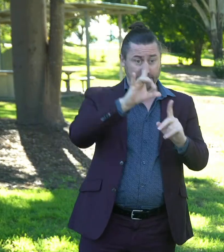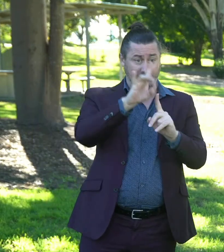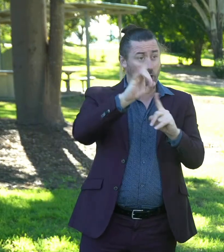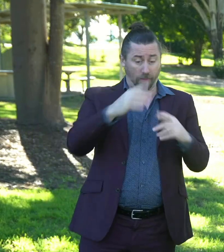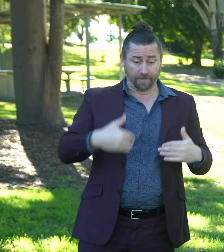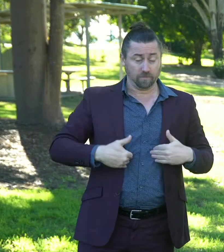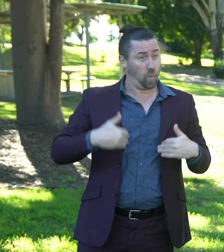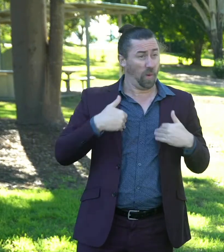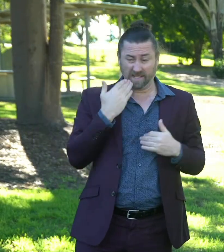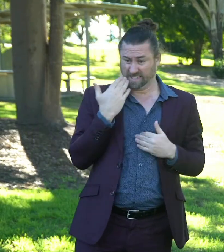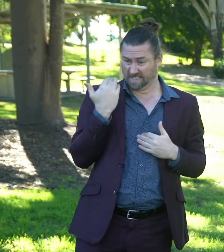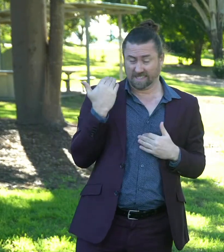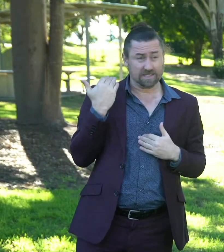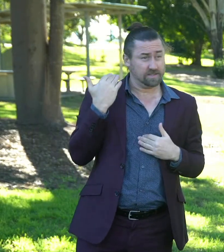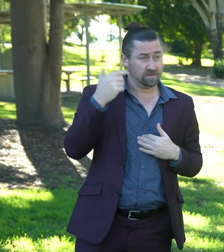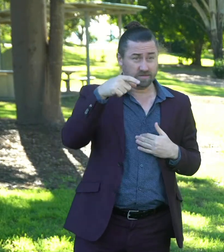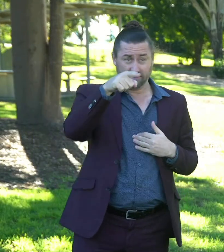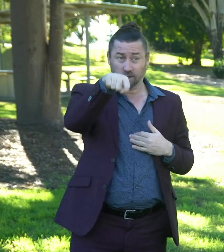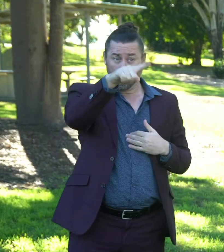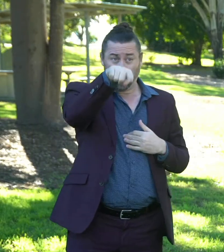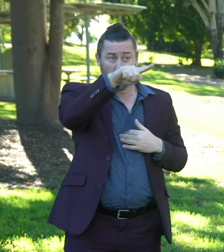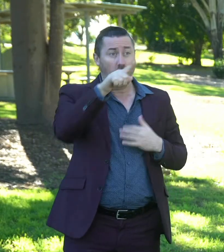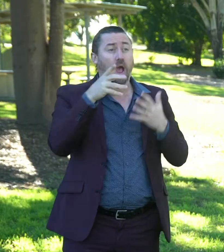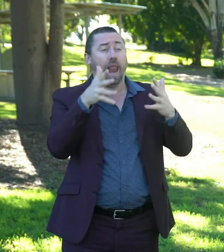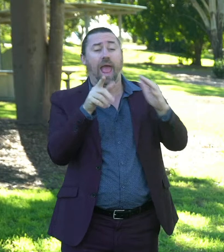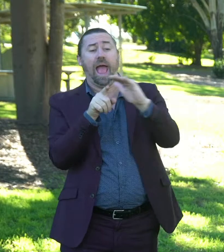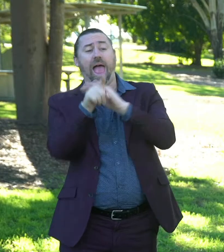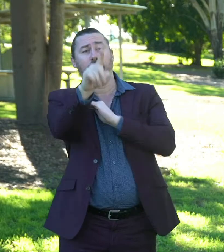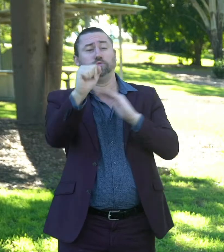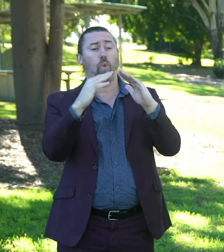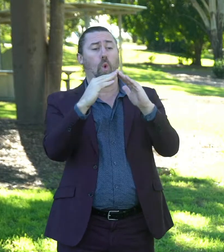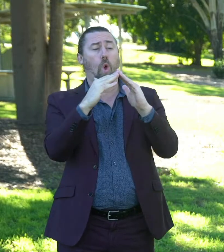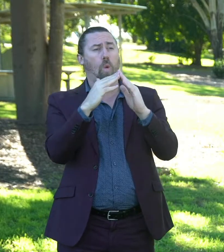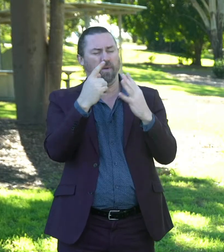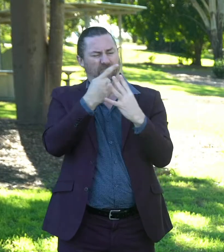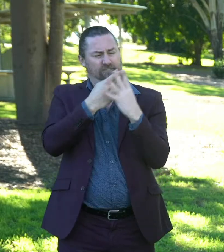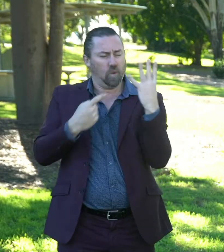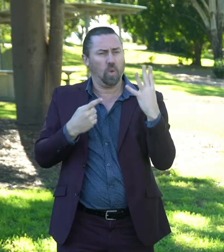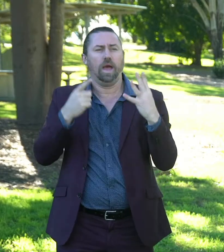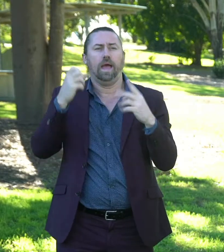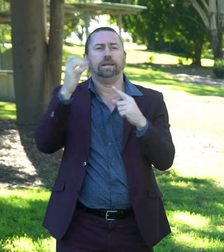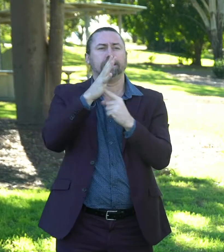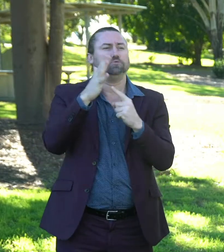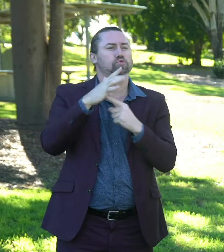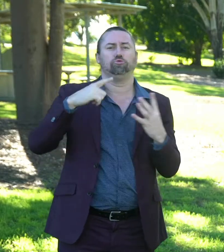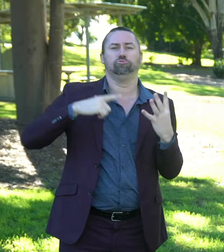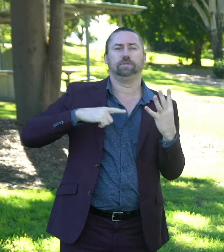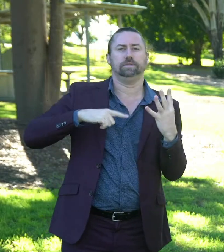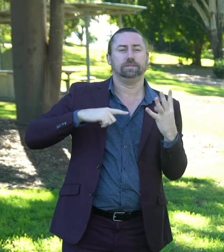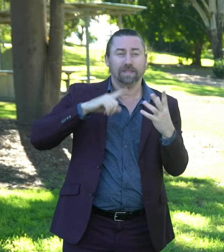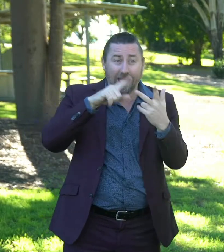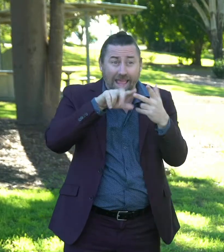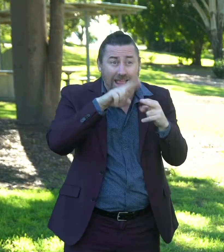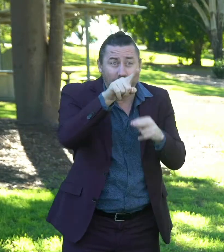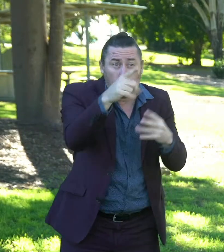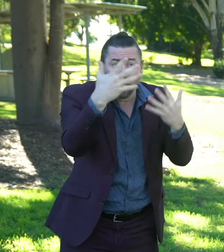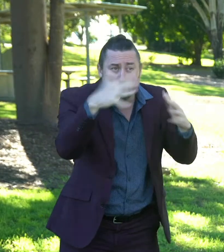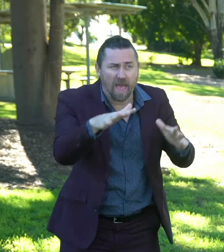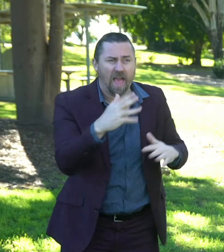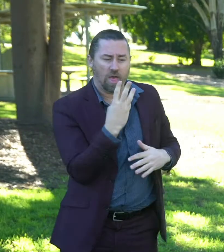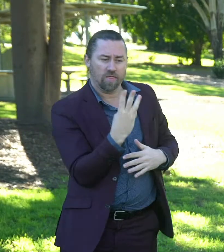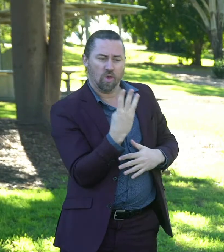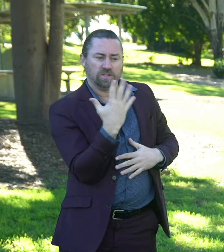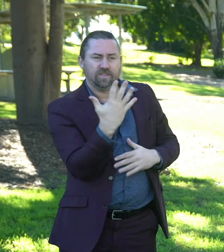10 a.m. this morning, can only leave for the 4 reasons if they were in any of those